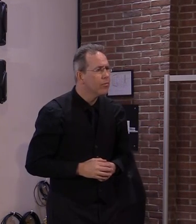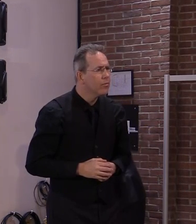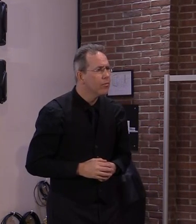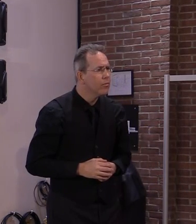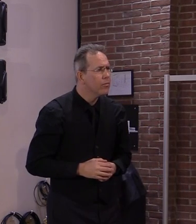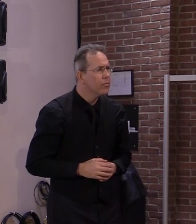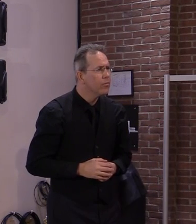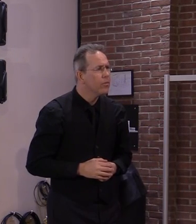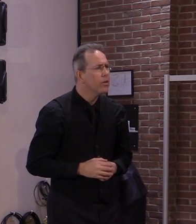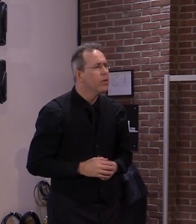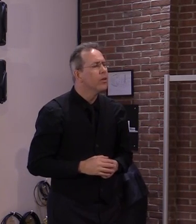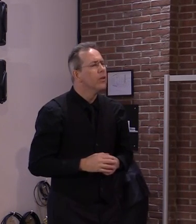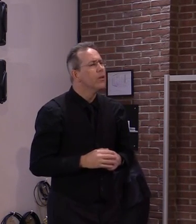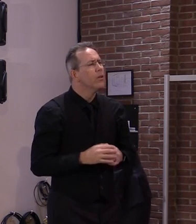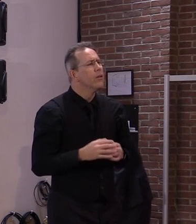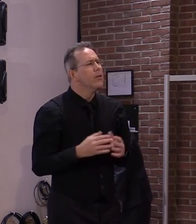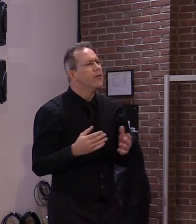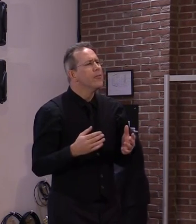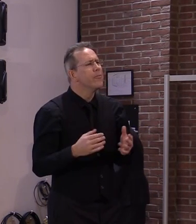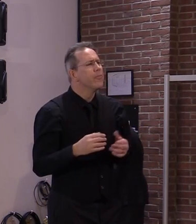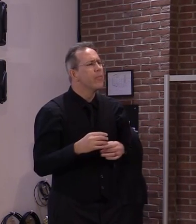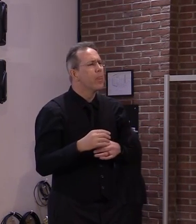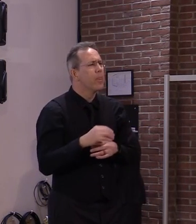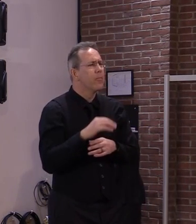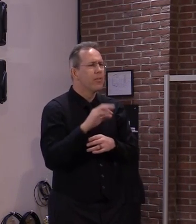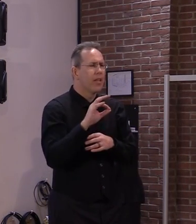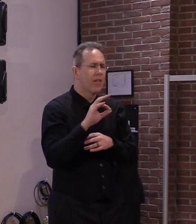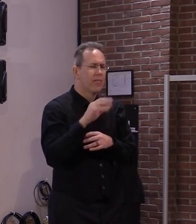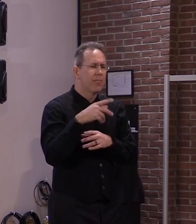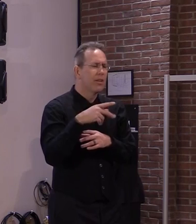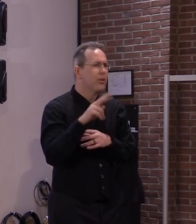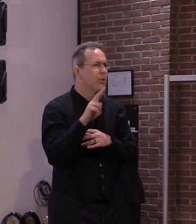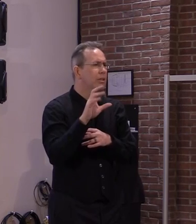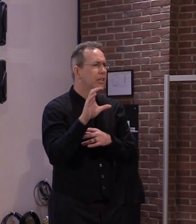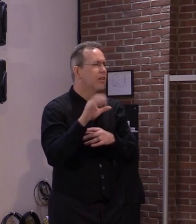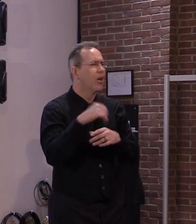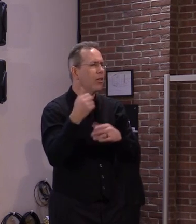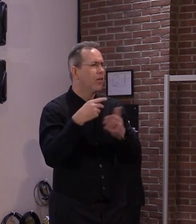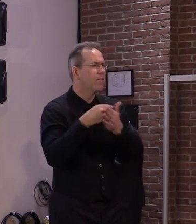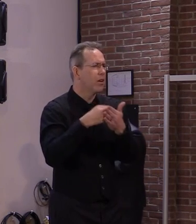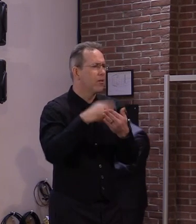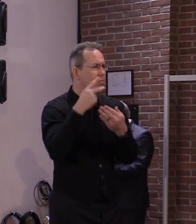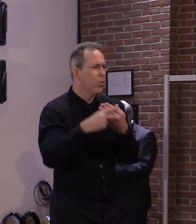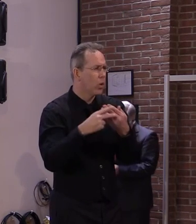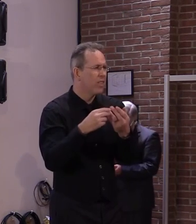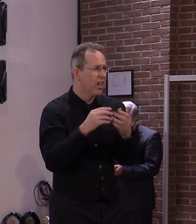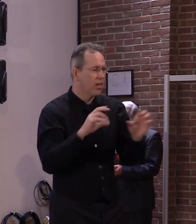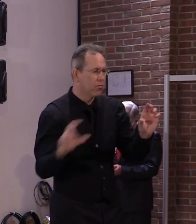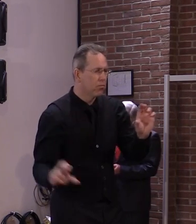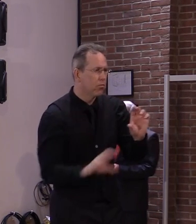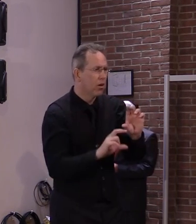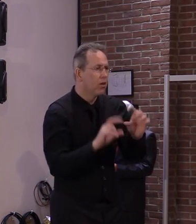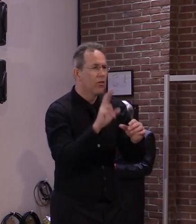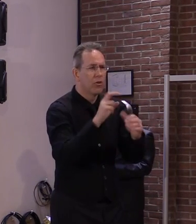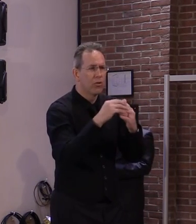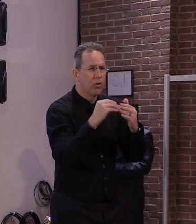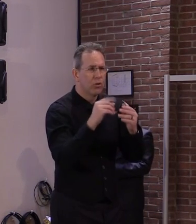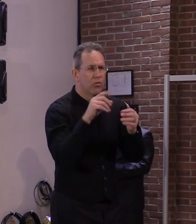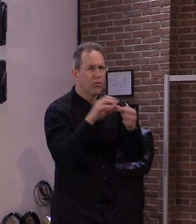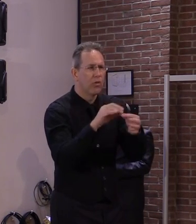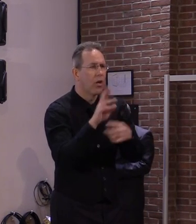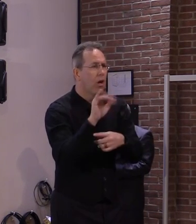or FPUC, was the additional 600. Now it's the additional 300. Again, there's some caveats in there depending on